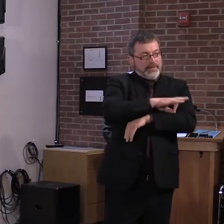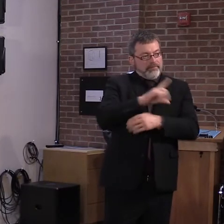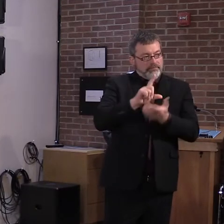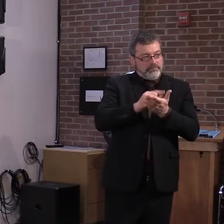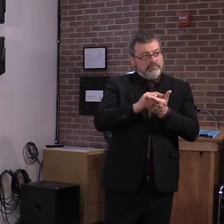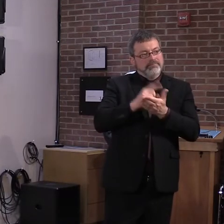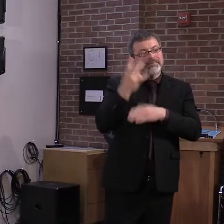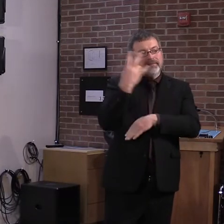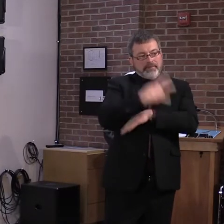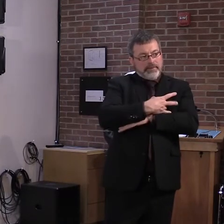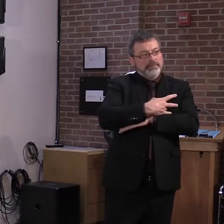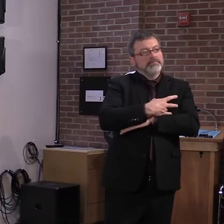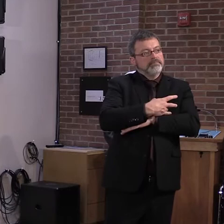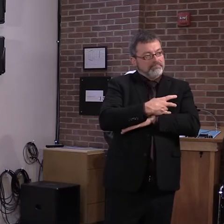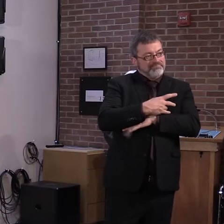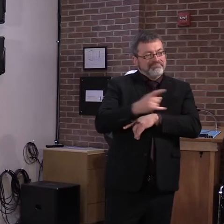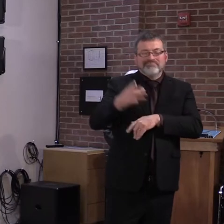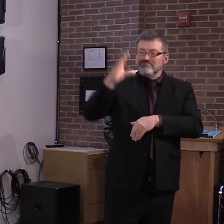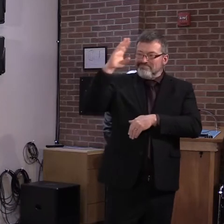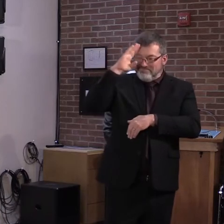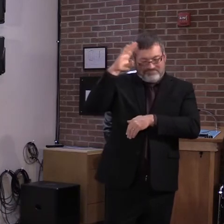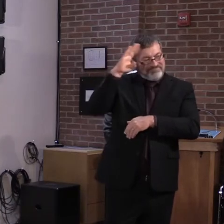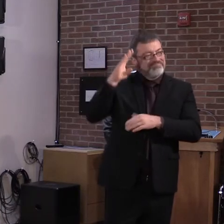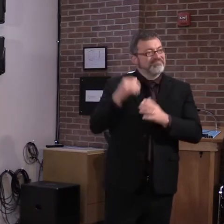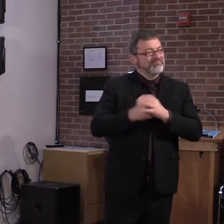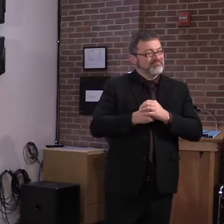Hi, Governor. Thanks for taking the call. Can you hear me? We can.